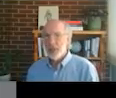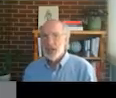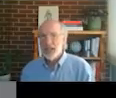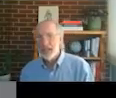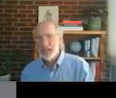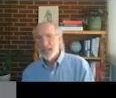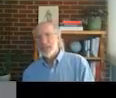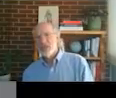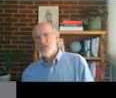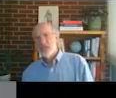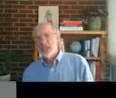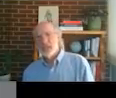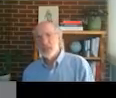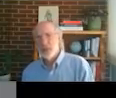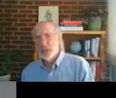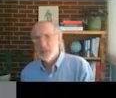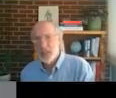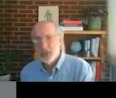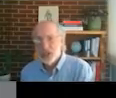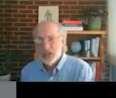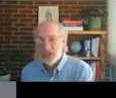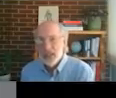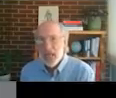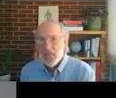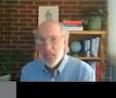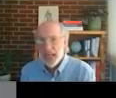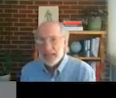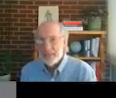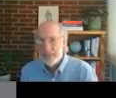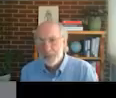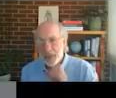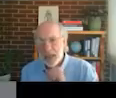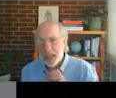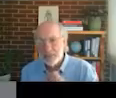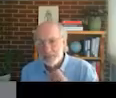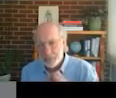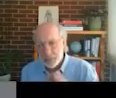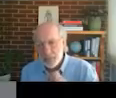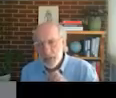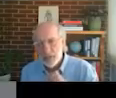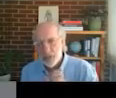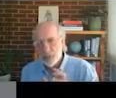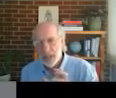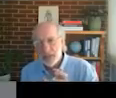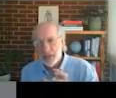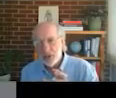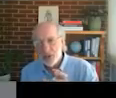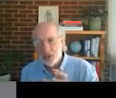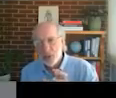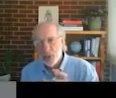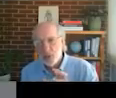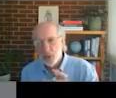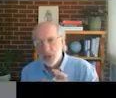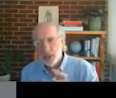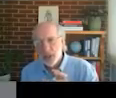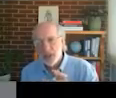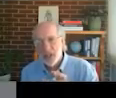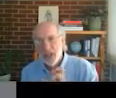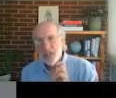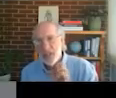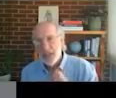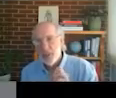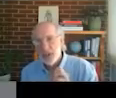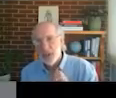Keep in mind that, as we have already mentioned, that for many of the children we're working